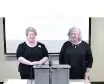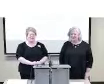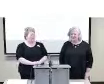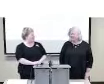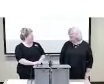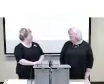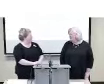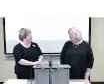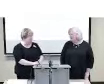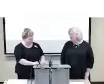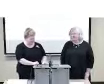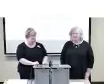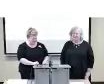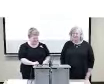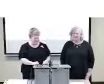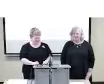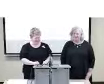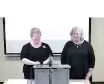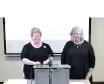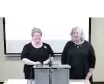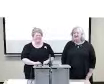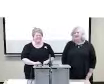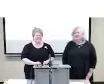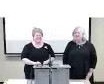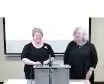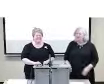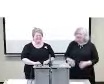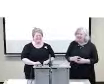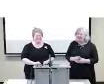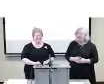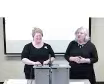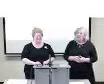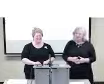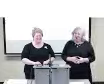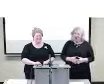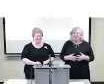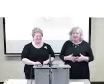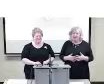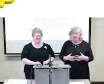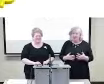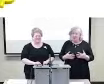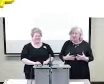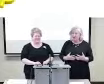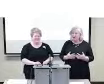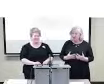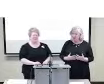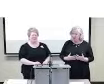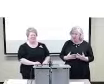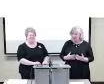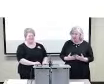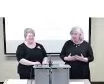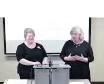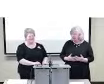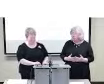idea is about goal setting yes and so goal setting smart is an acronym that we hear a lot